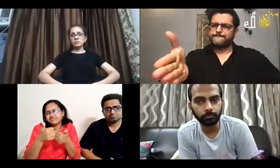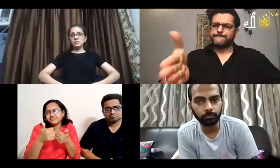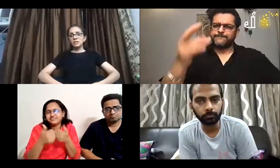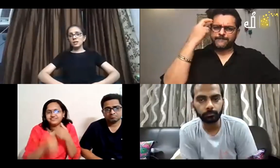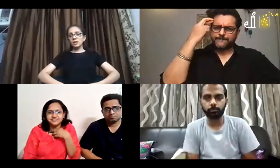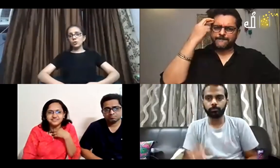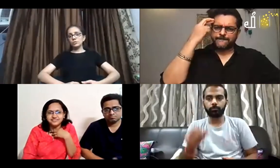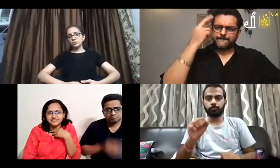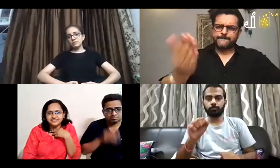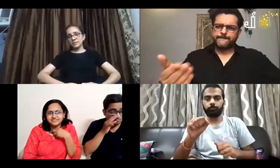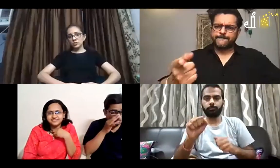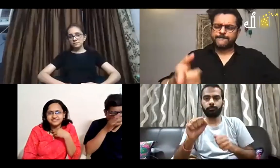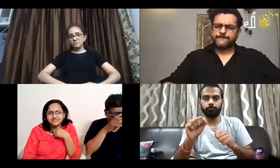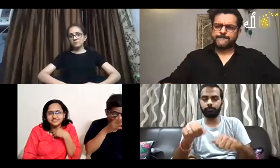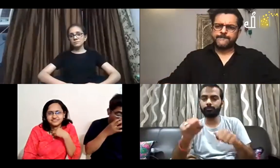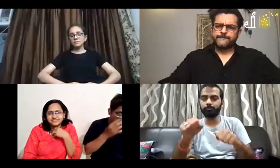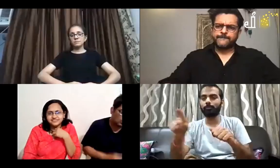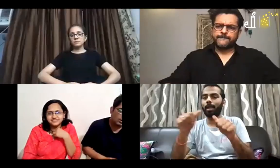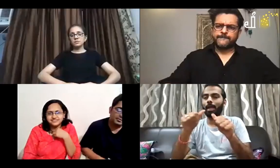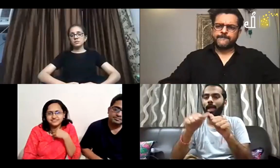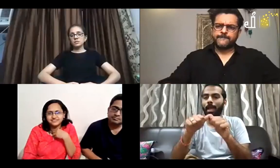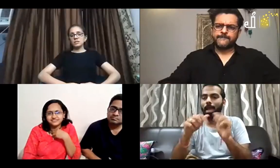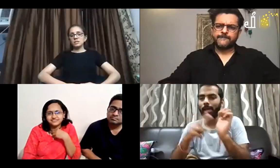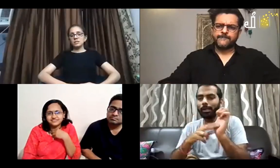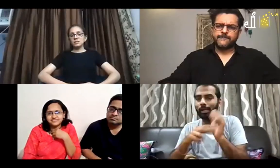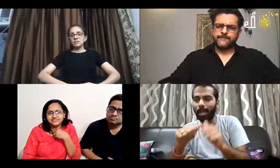much. Over to Sarvesh.